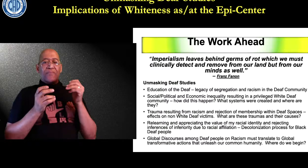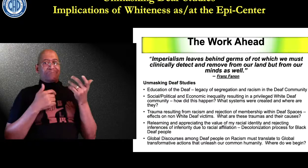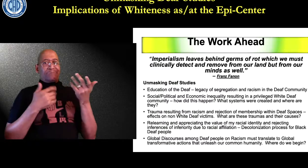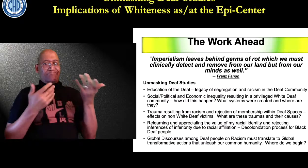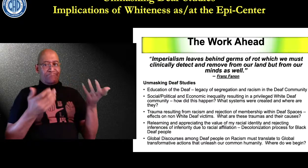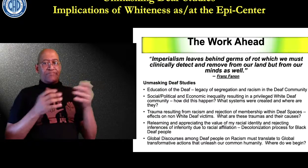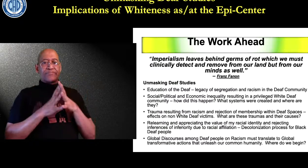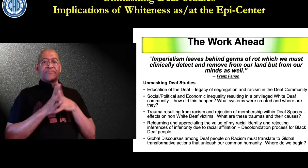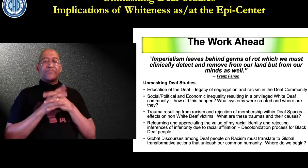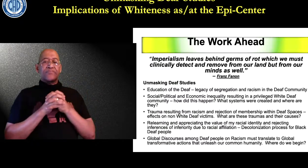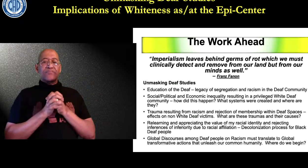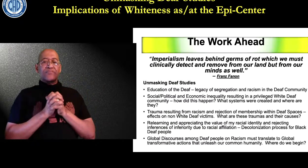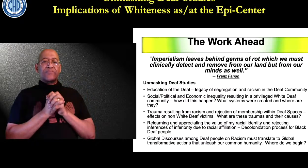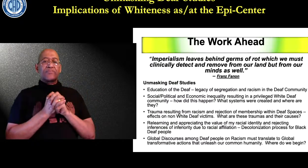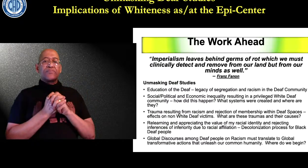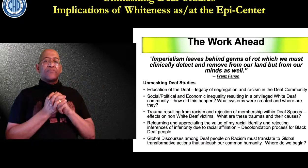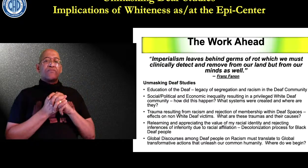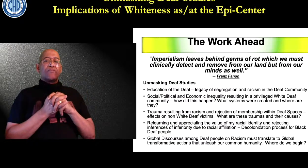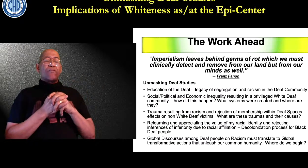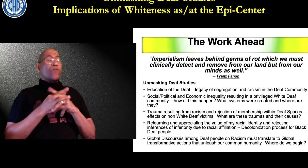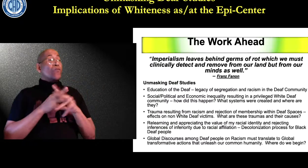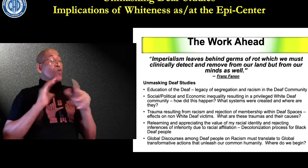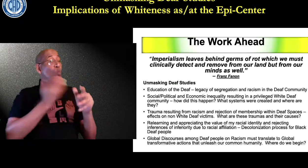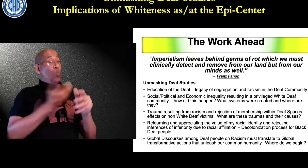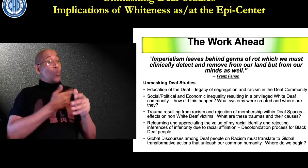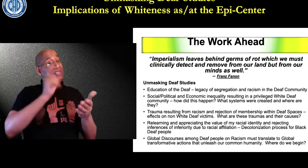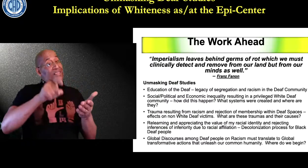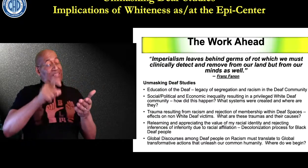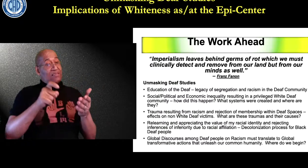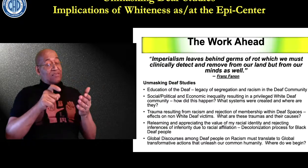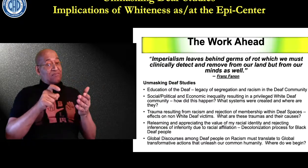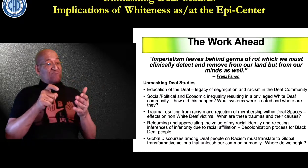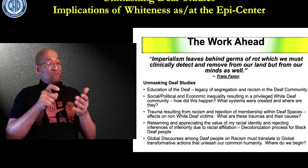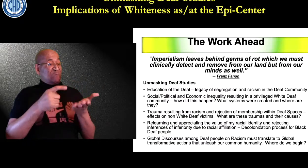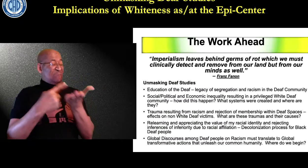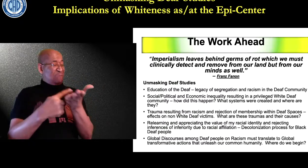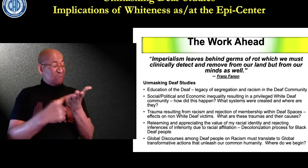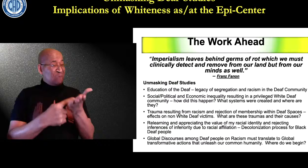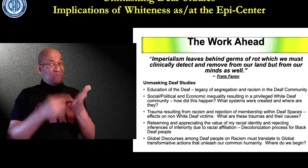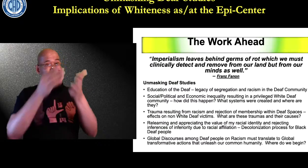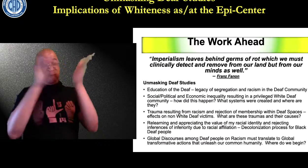like you're trying to just cause us to just stay in the system and be stuck.